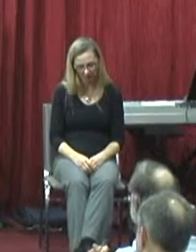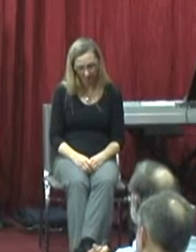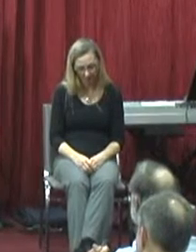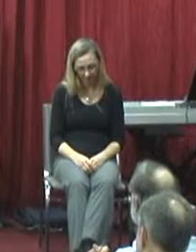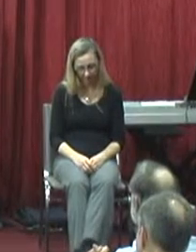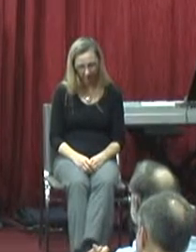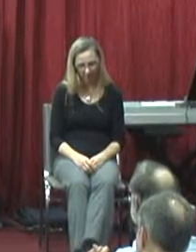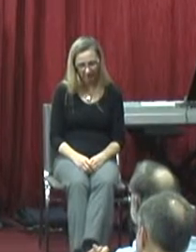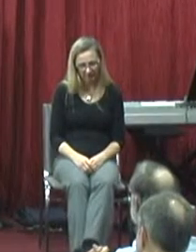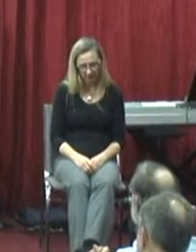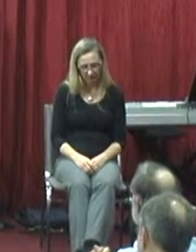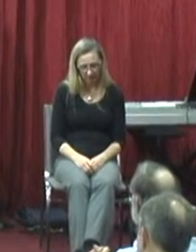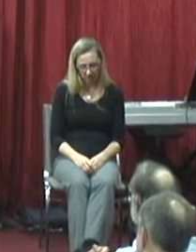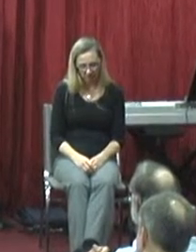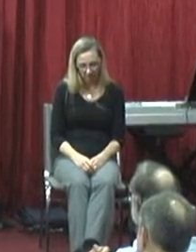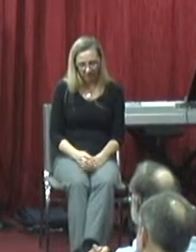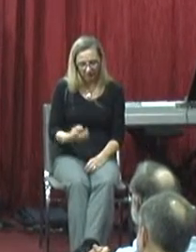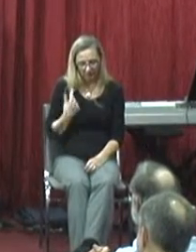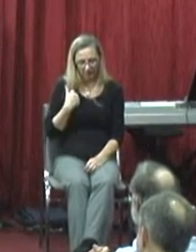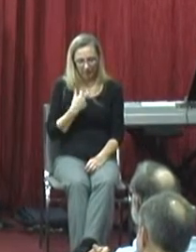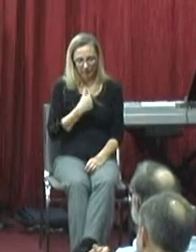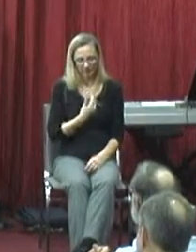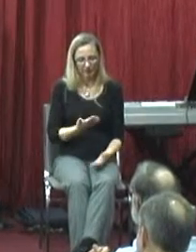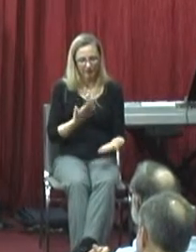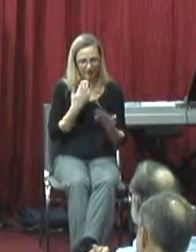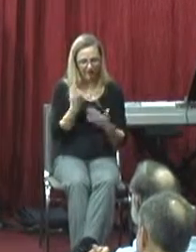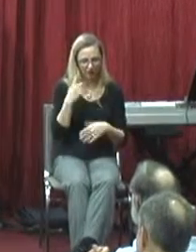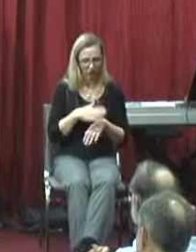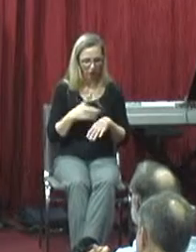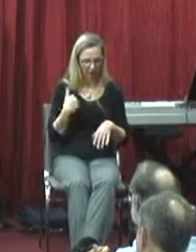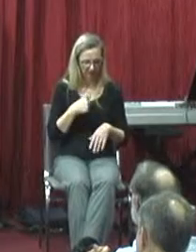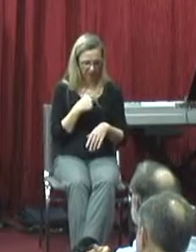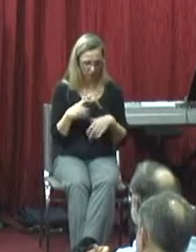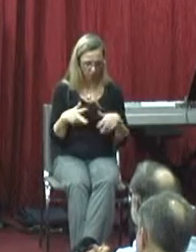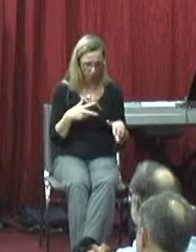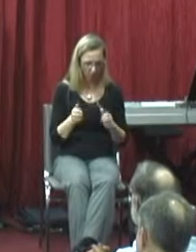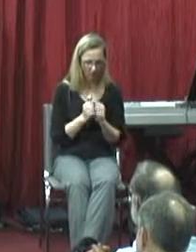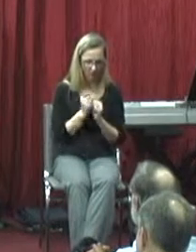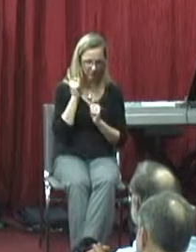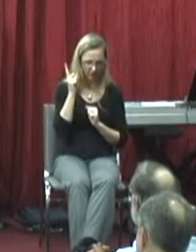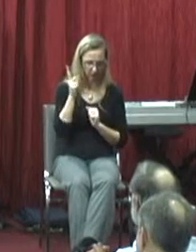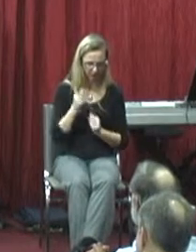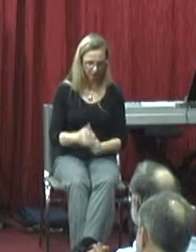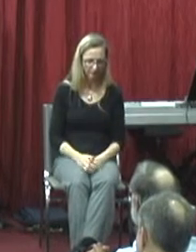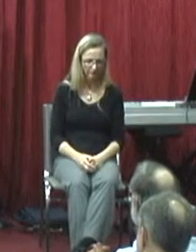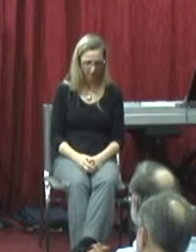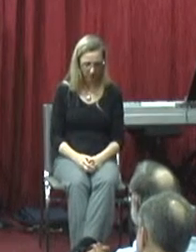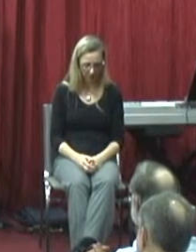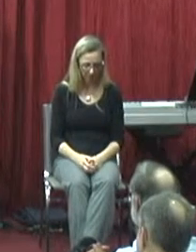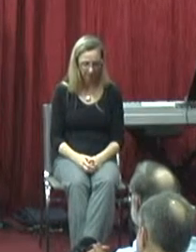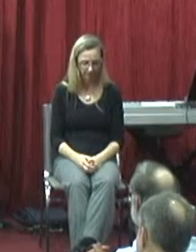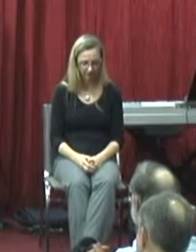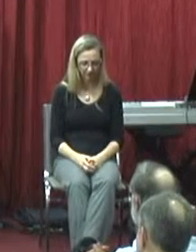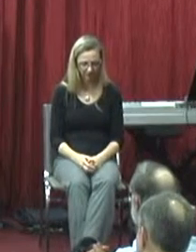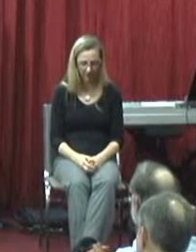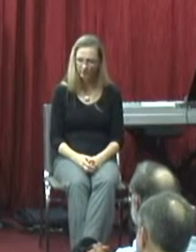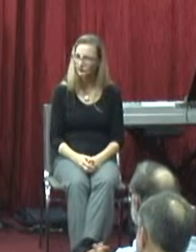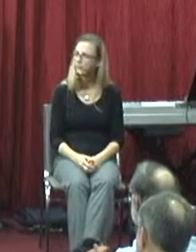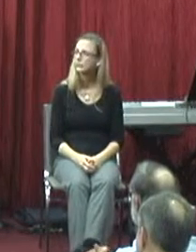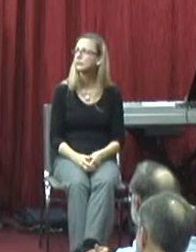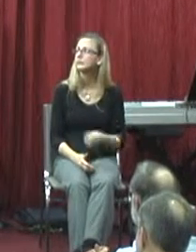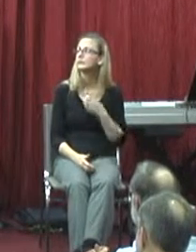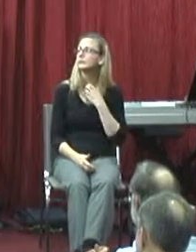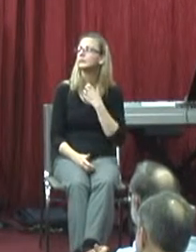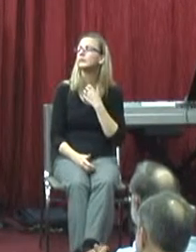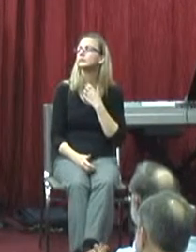God. And we thank you for calling us to walk with you. I'm going to respond by